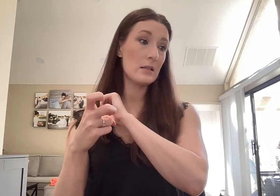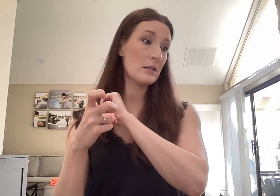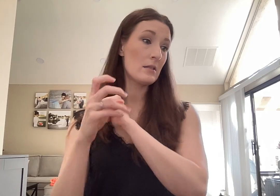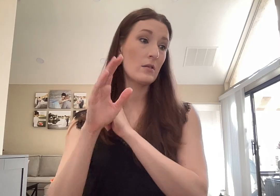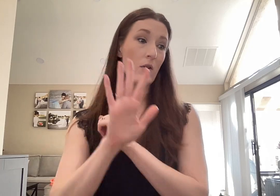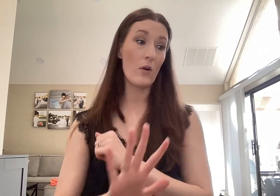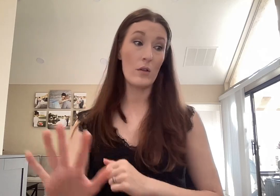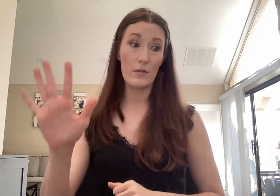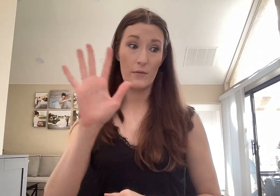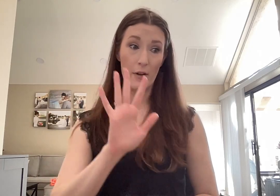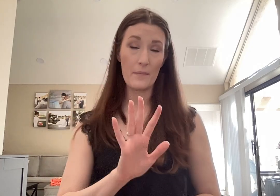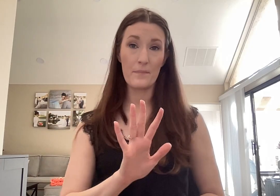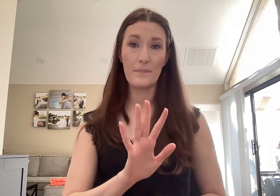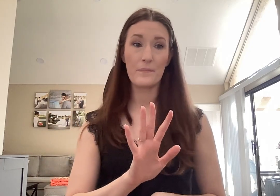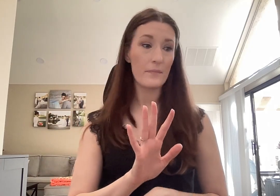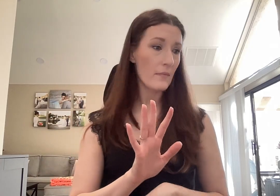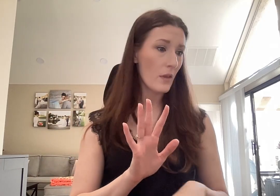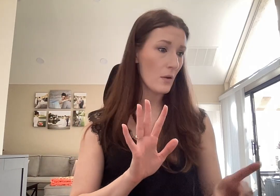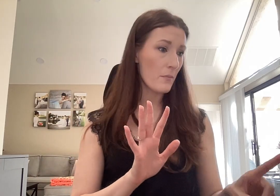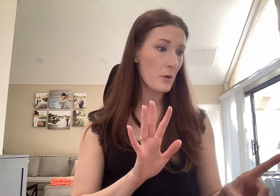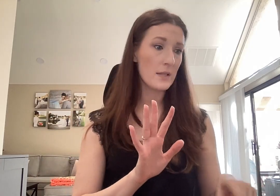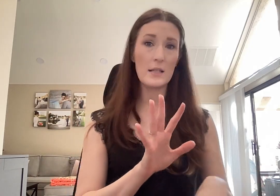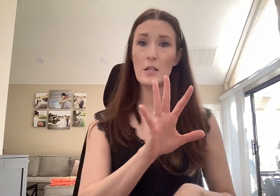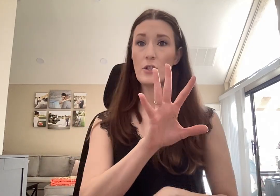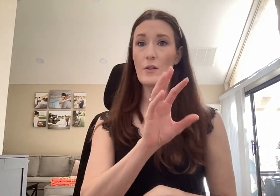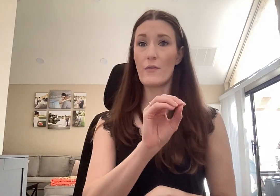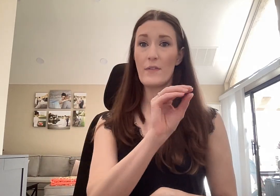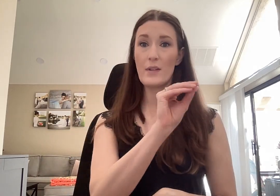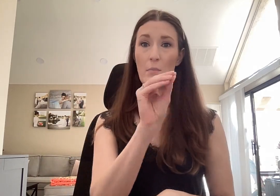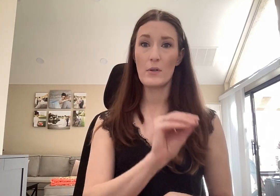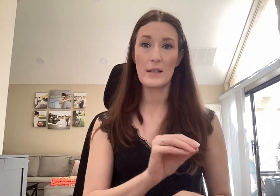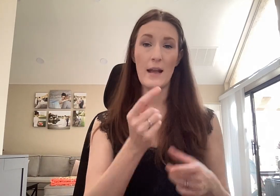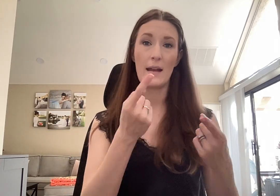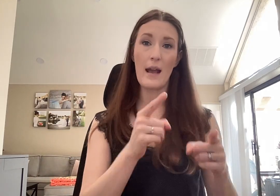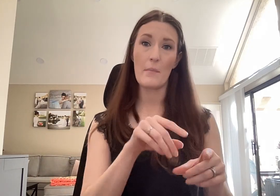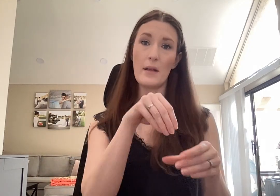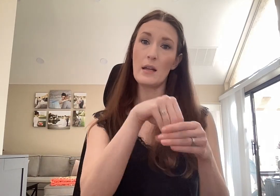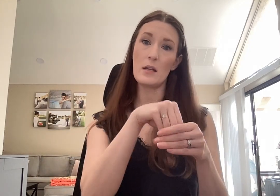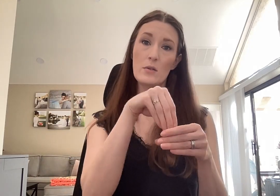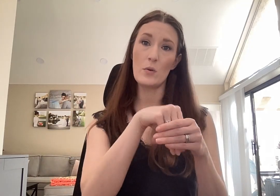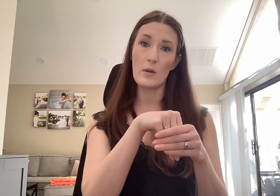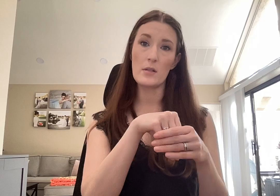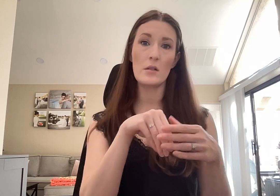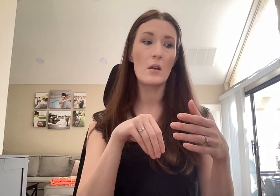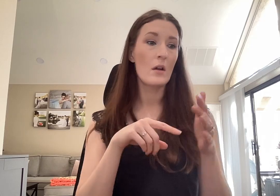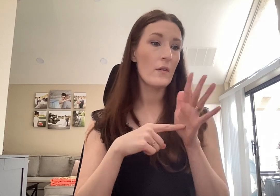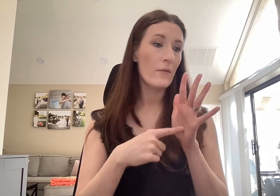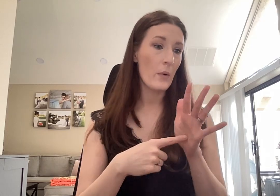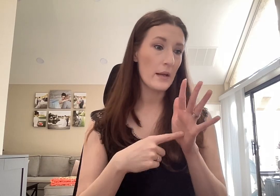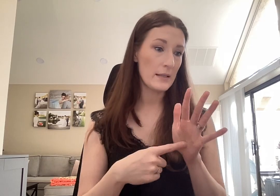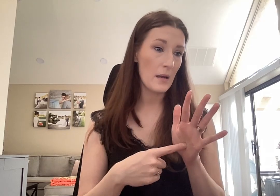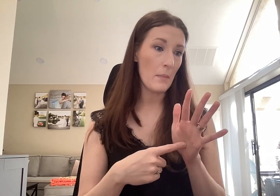stealings all over, percentage, so 50% happen indoors. For